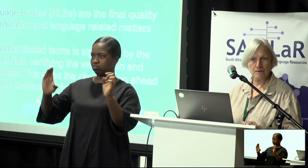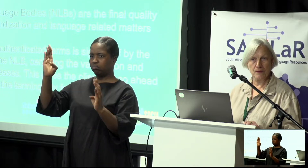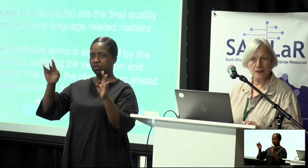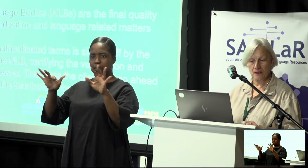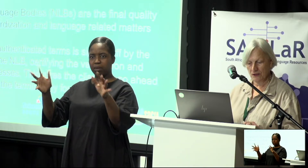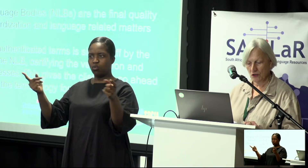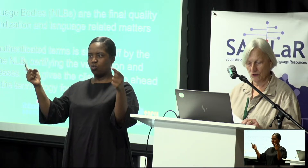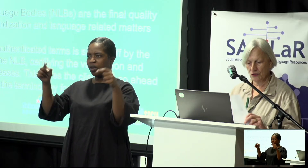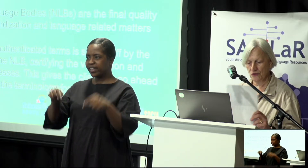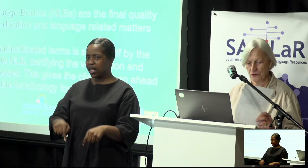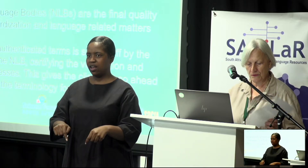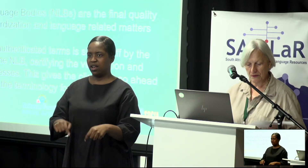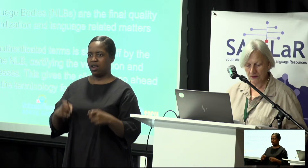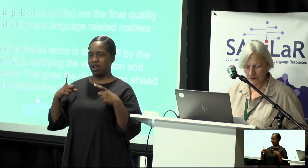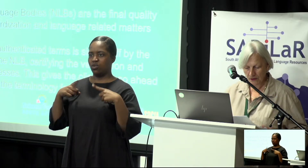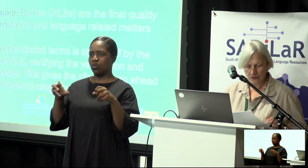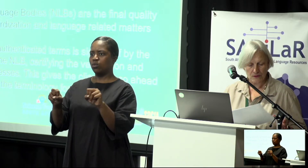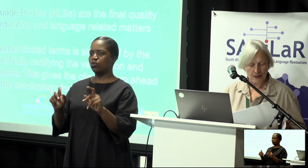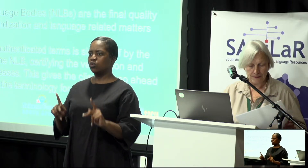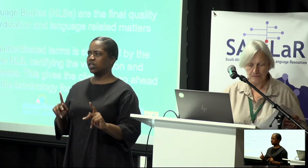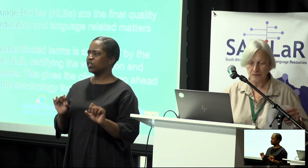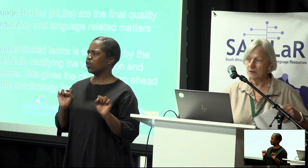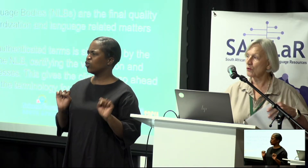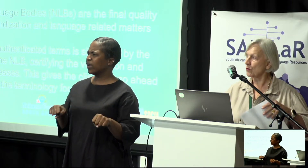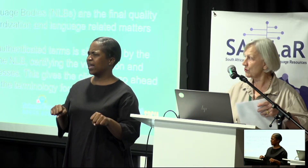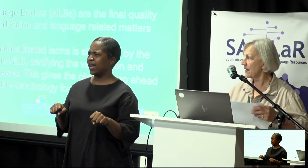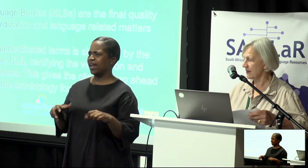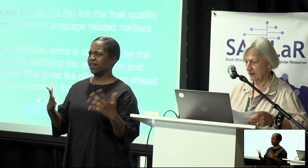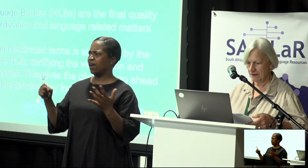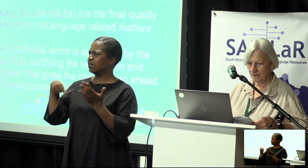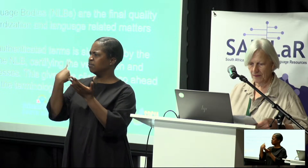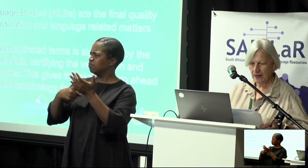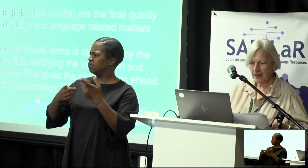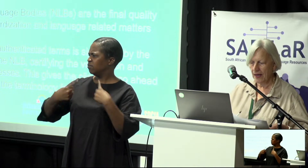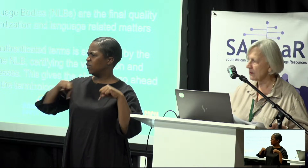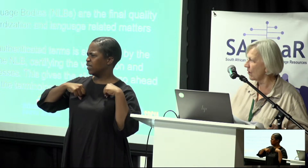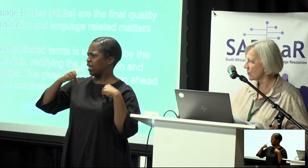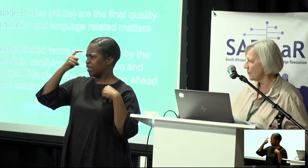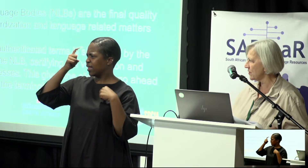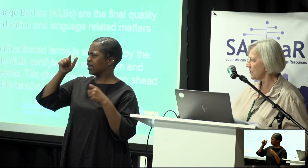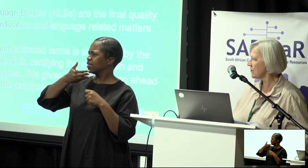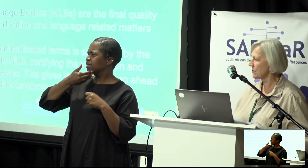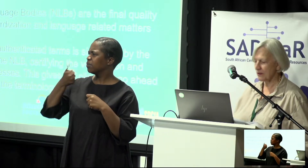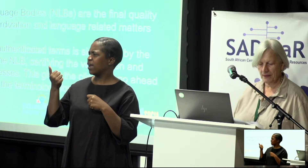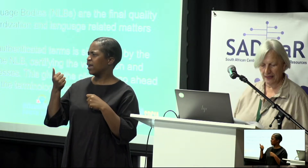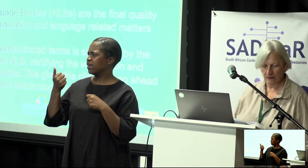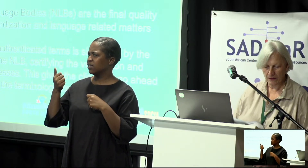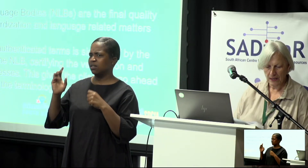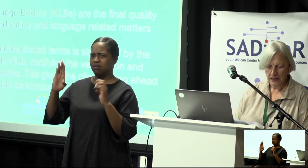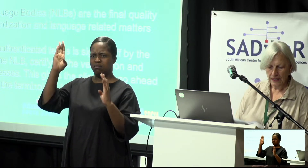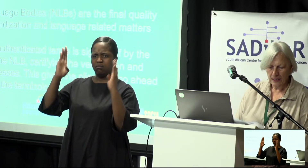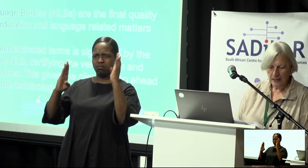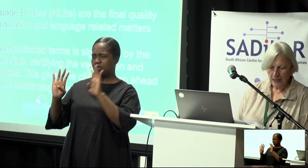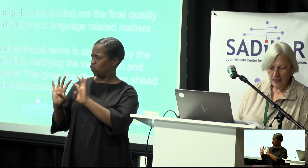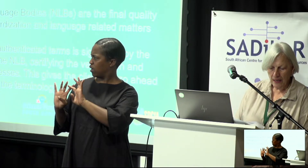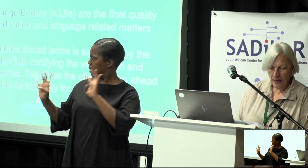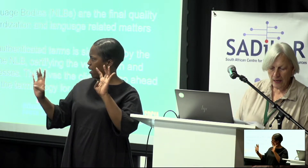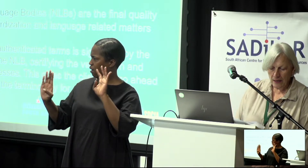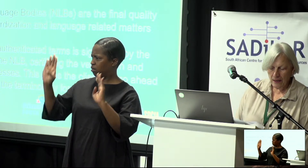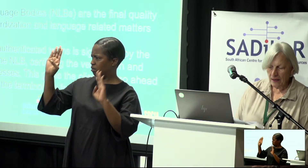us, a chance to talk to us and ask questions to the panel.